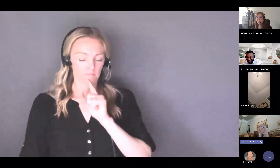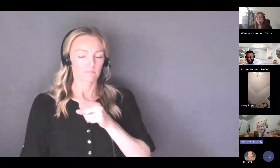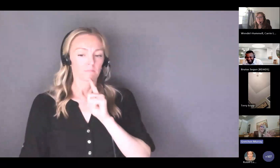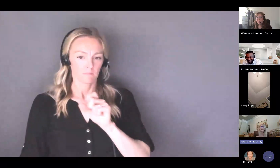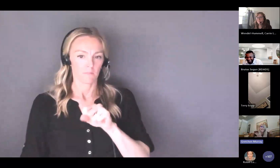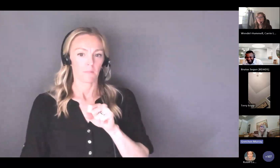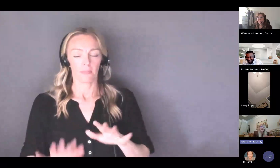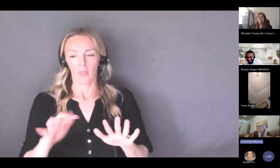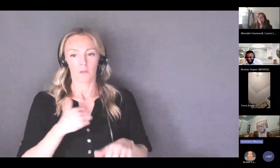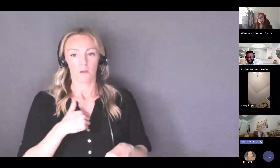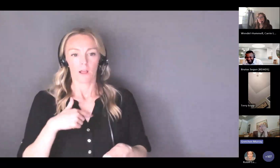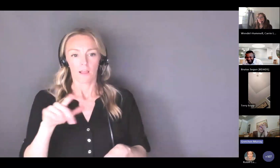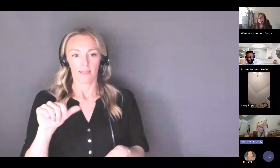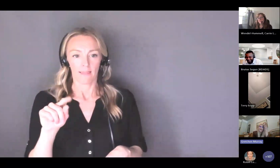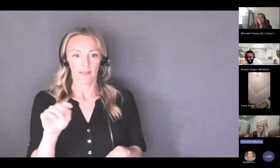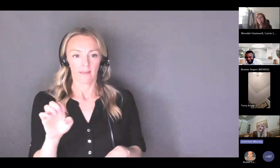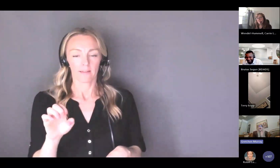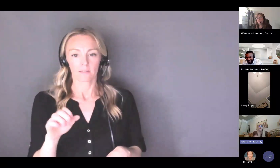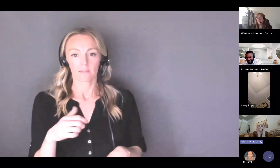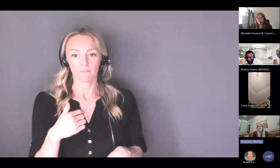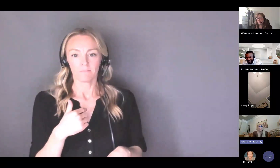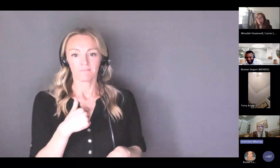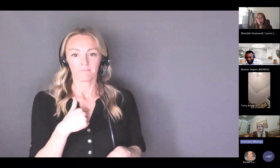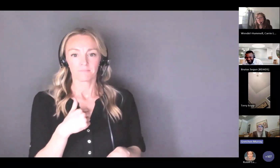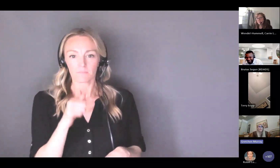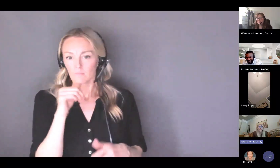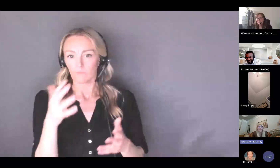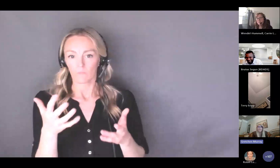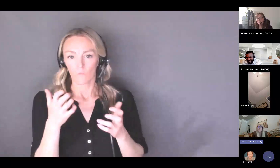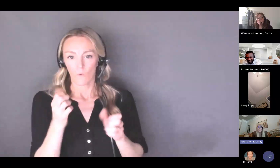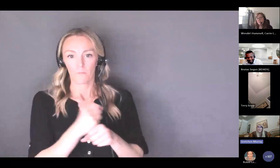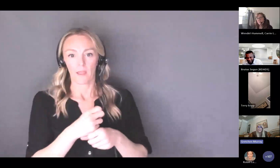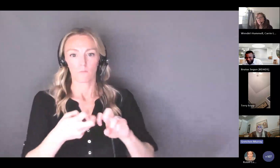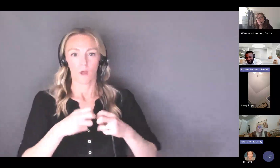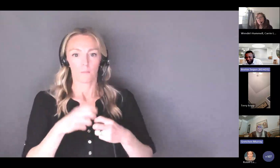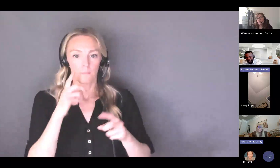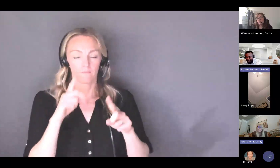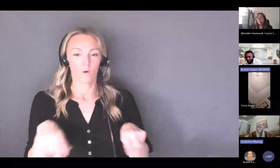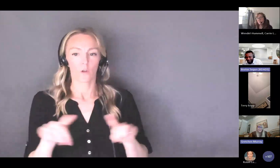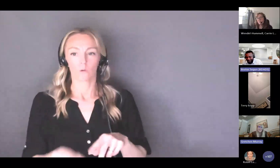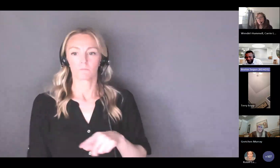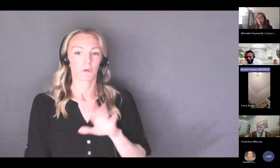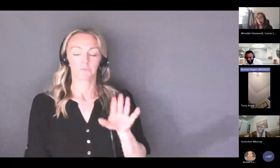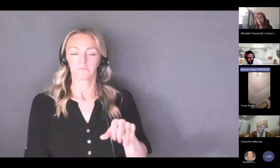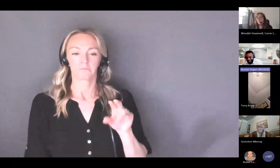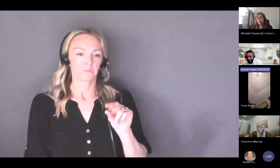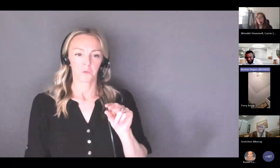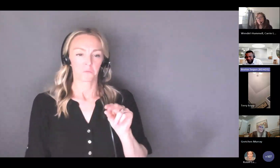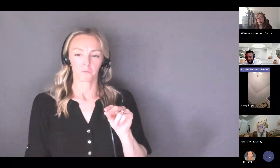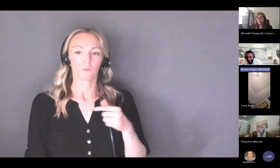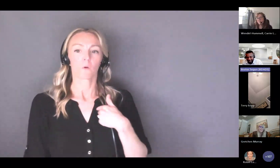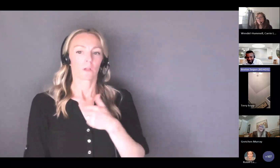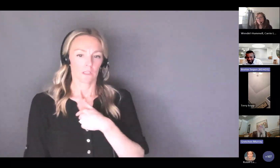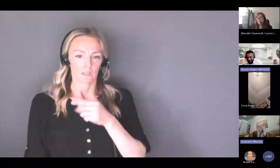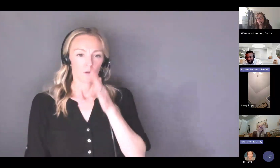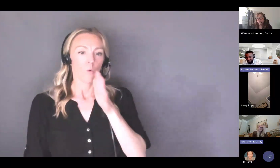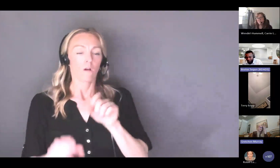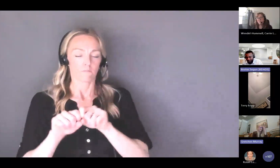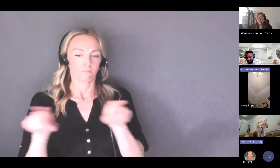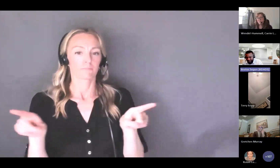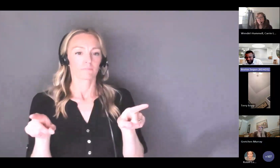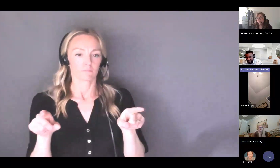my being late has really, I don't want to make it a problem for you. So yes. No, at all. We will send